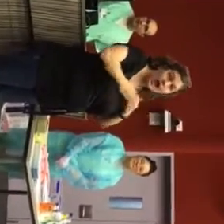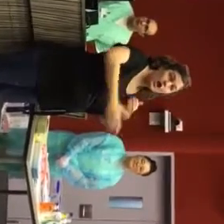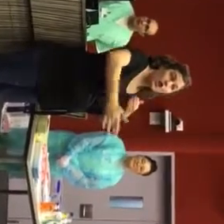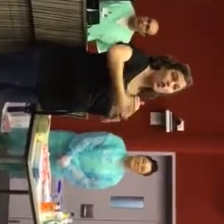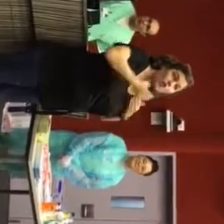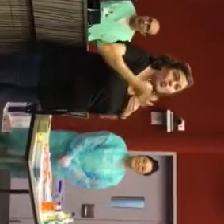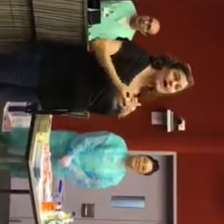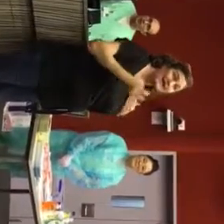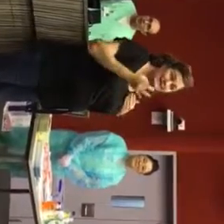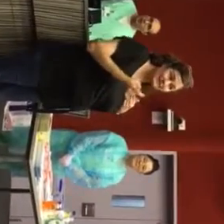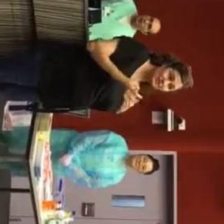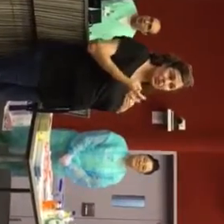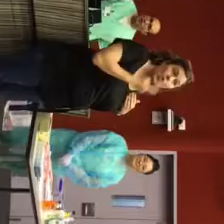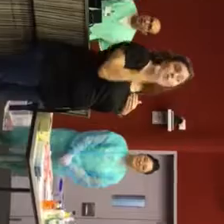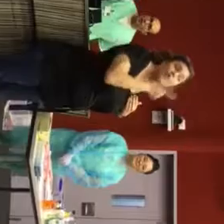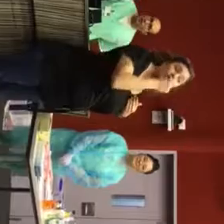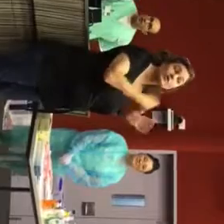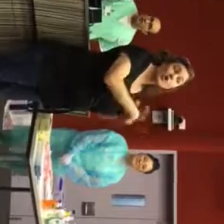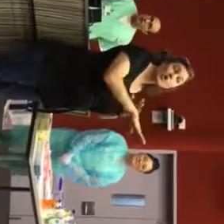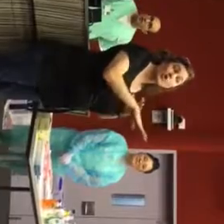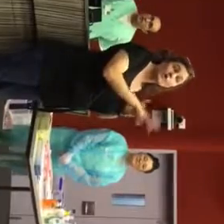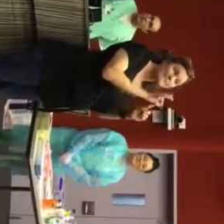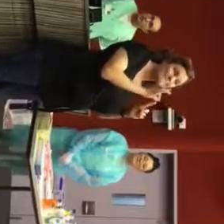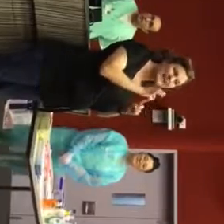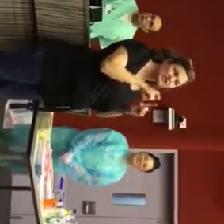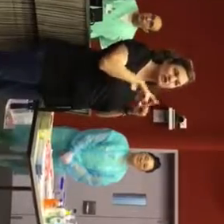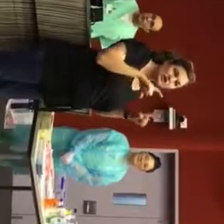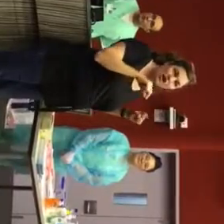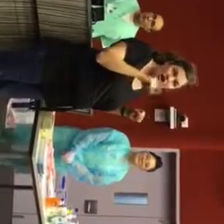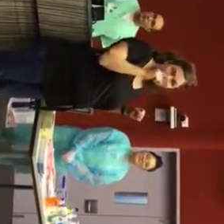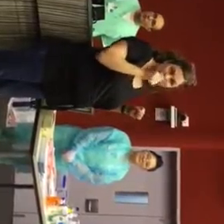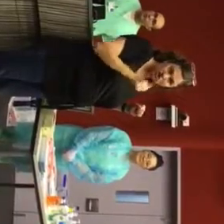entitled to go there? Does the pension card or,